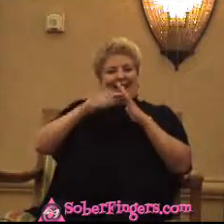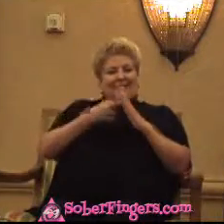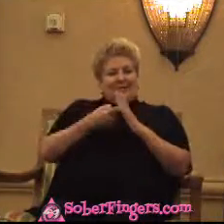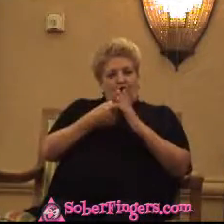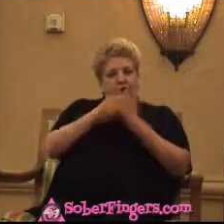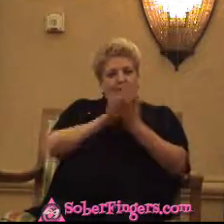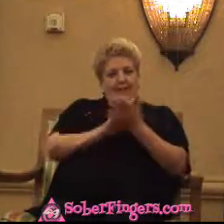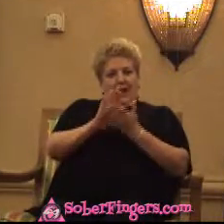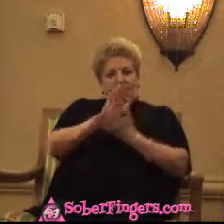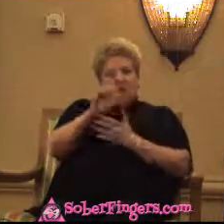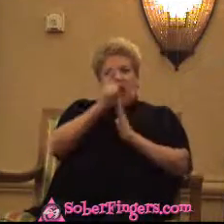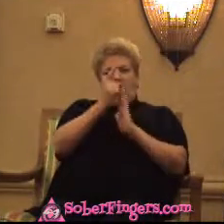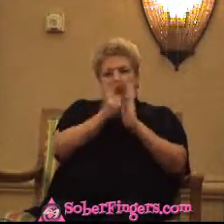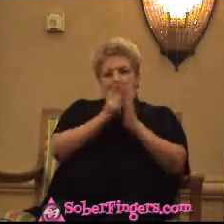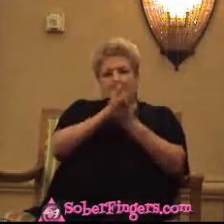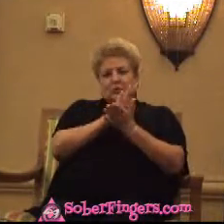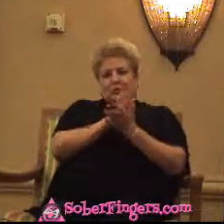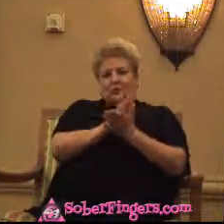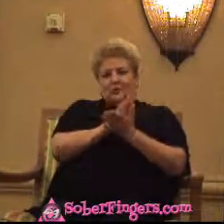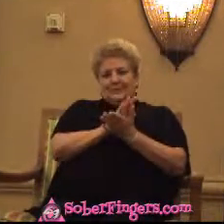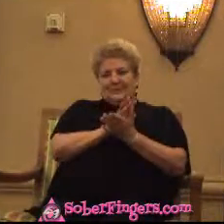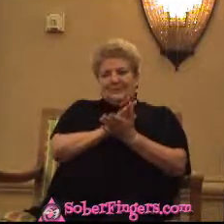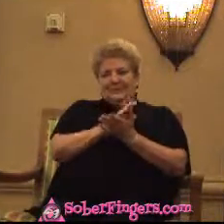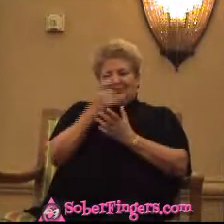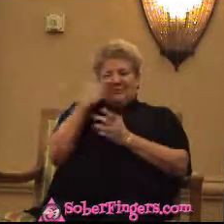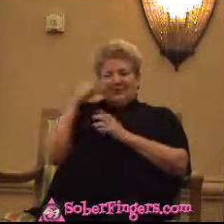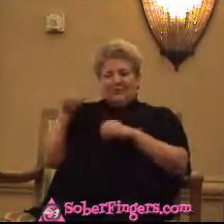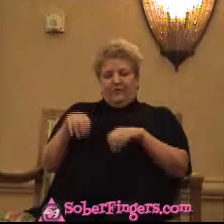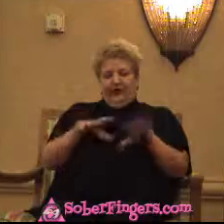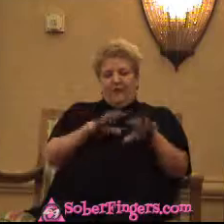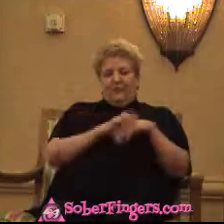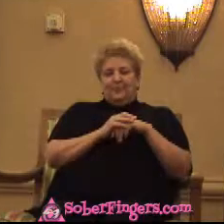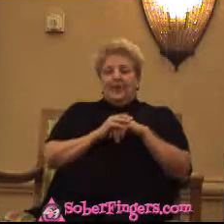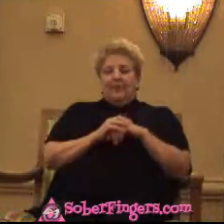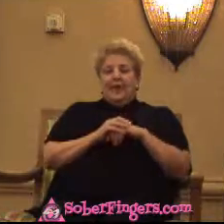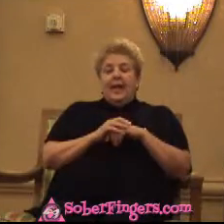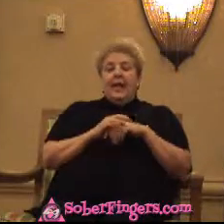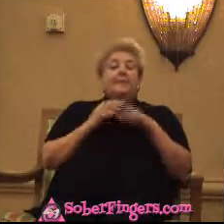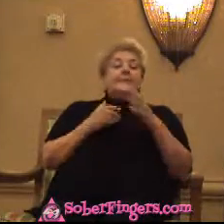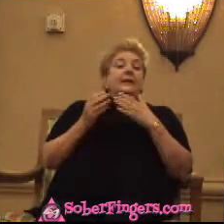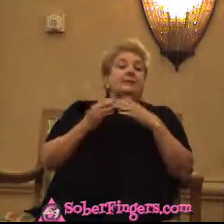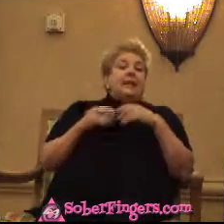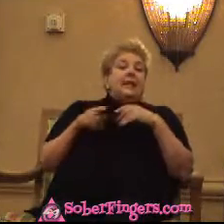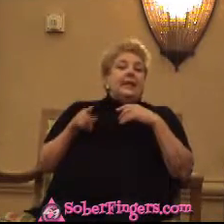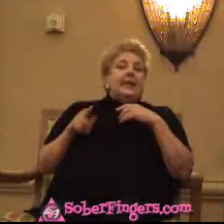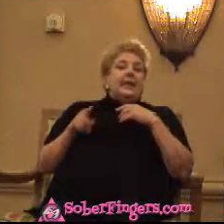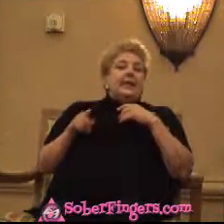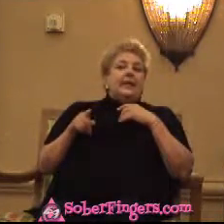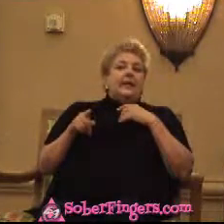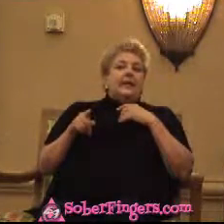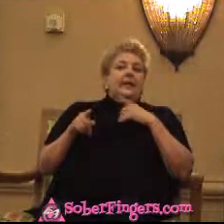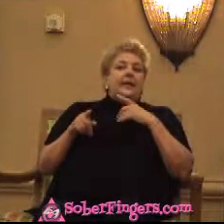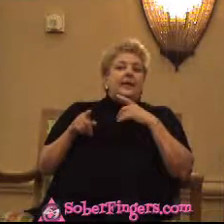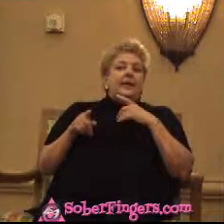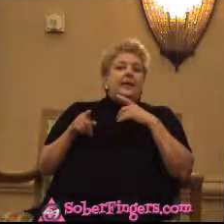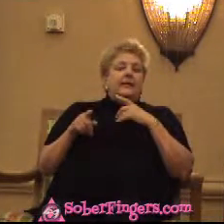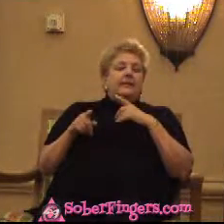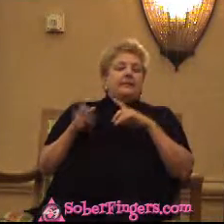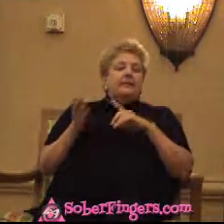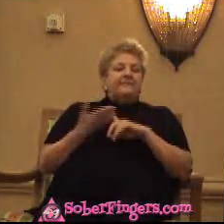San Diego, so they moved out. But he's being, I talked him into going back into the reserves, and he's being promoted to